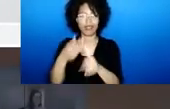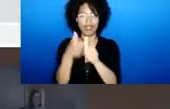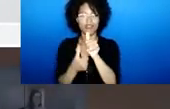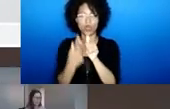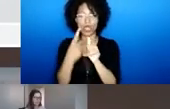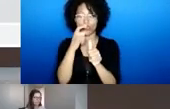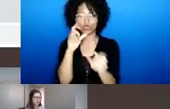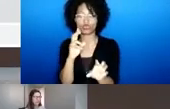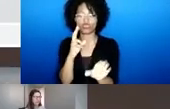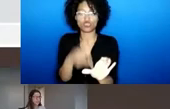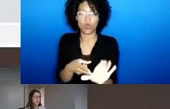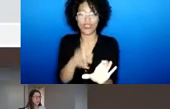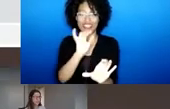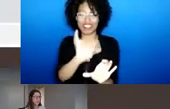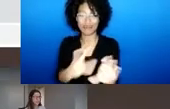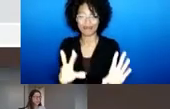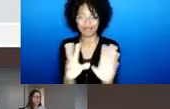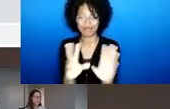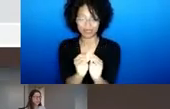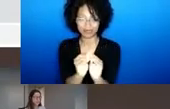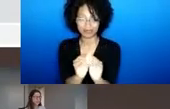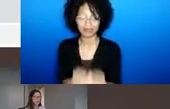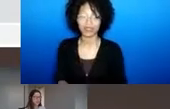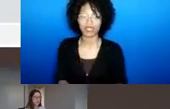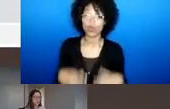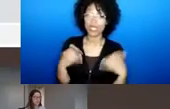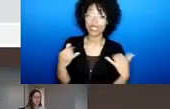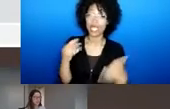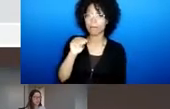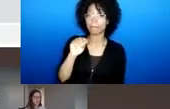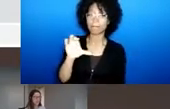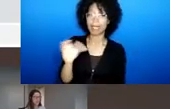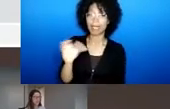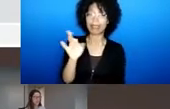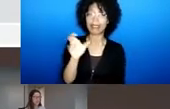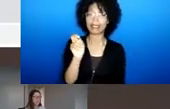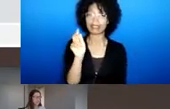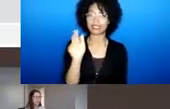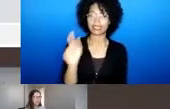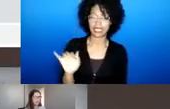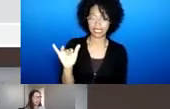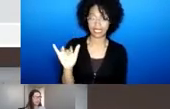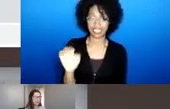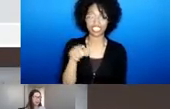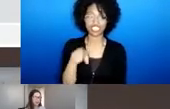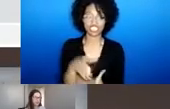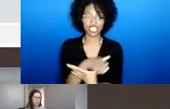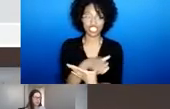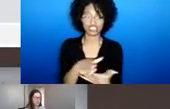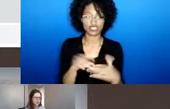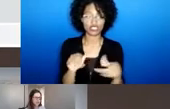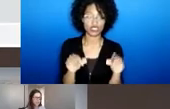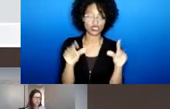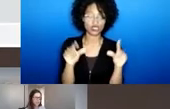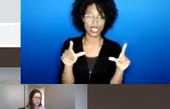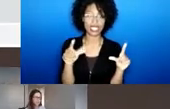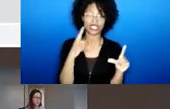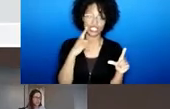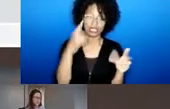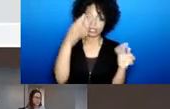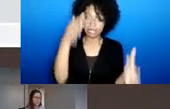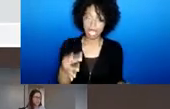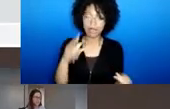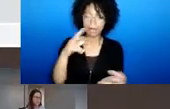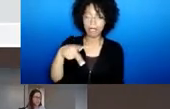currently. So right now, Mackenzie has shared a screen. She chose to share a PowerPoint presentation. So